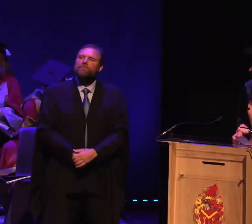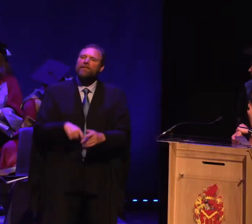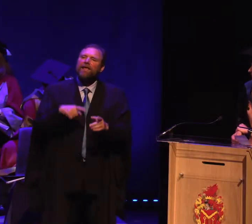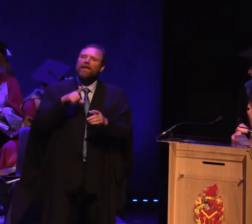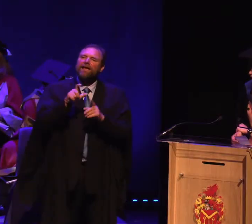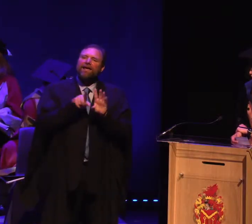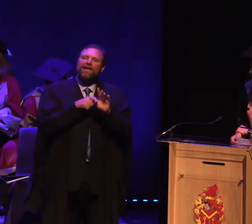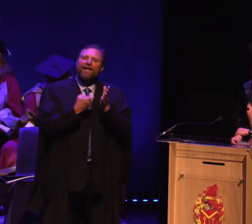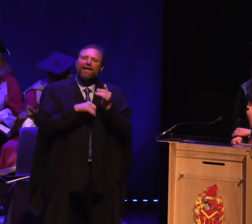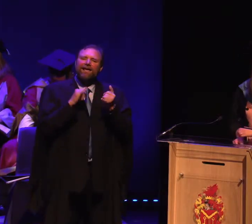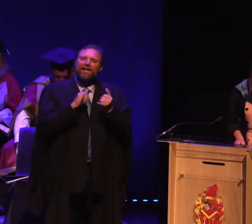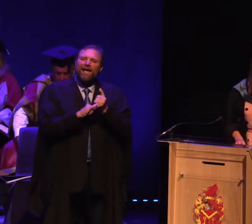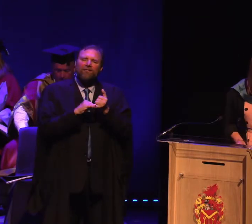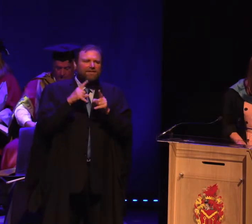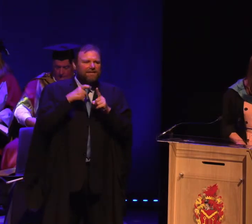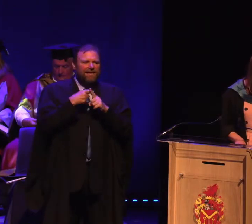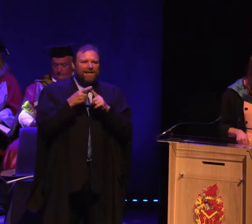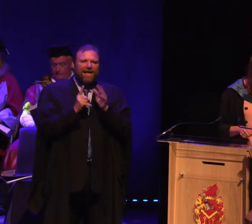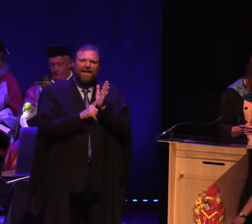Keris Ellen Kellett.